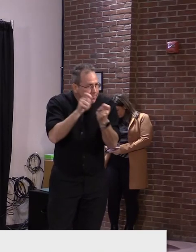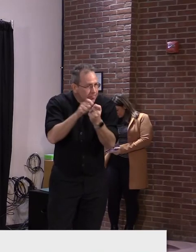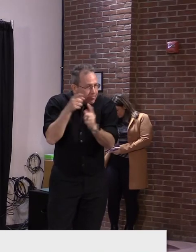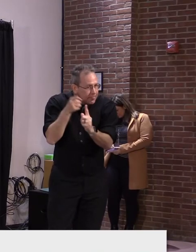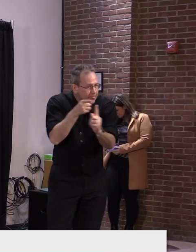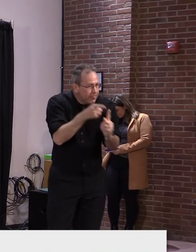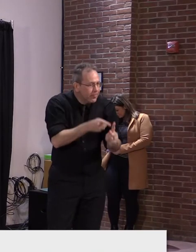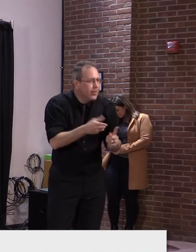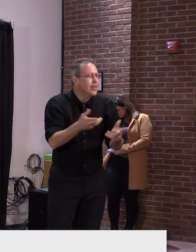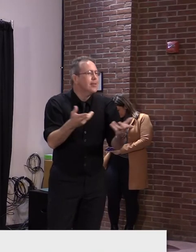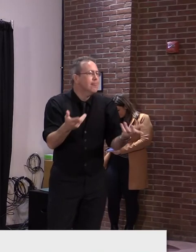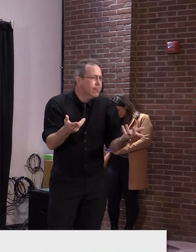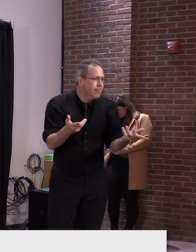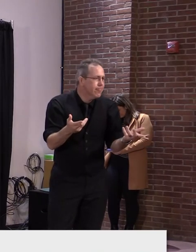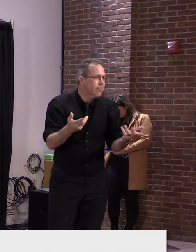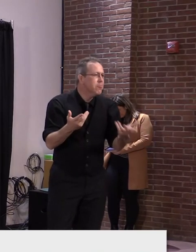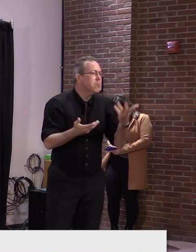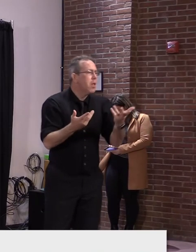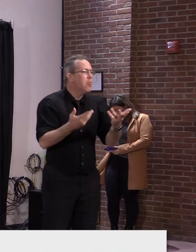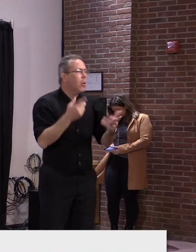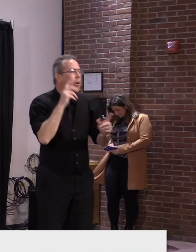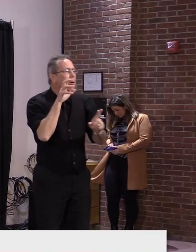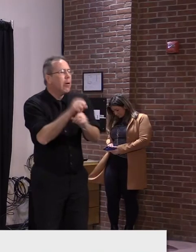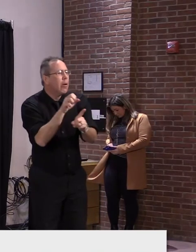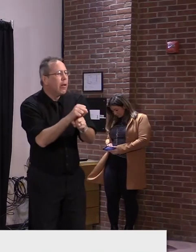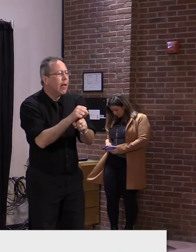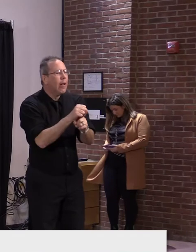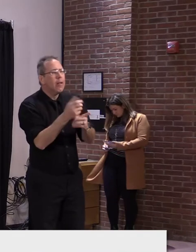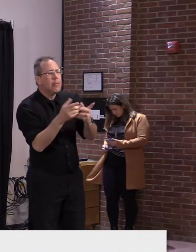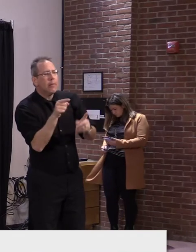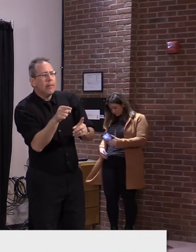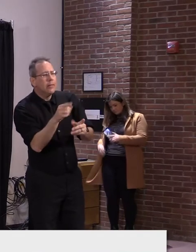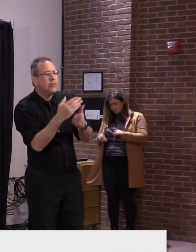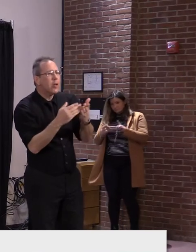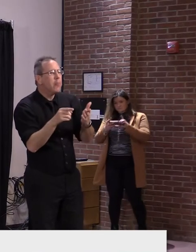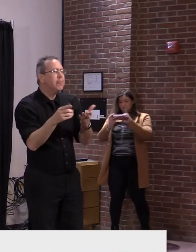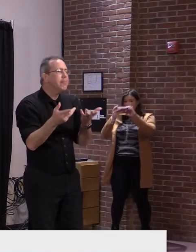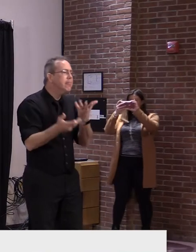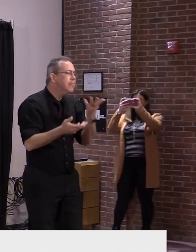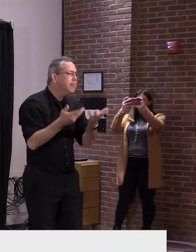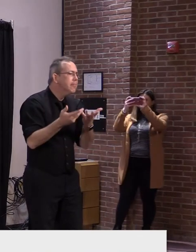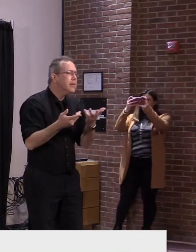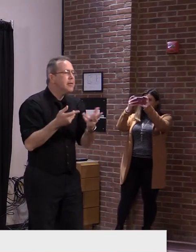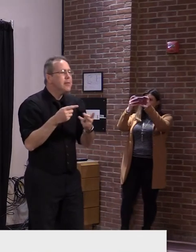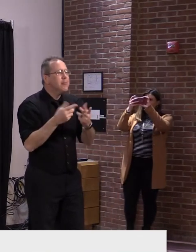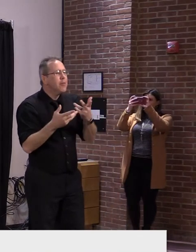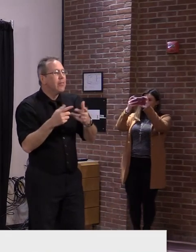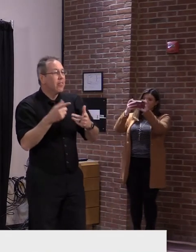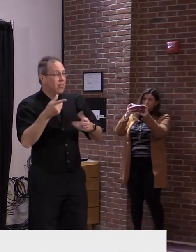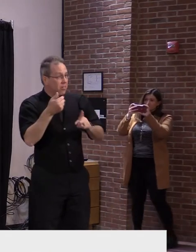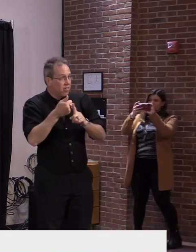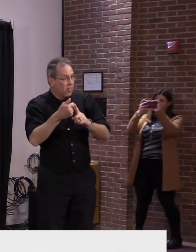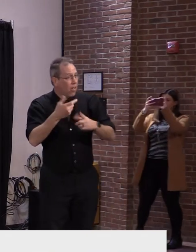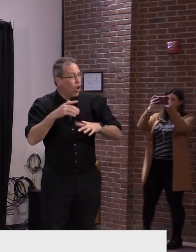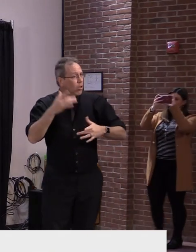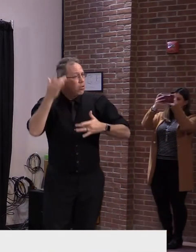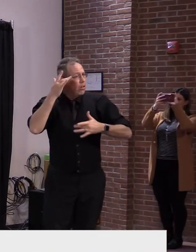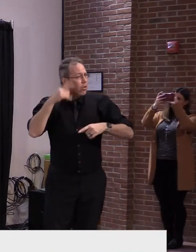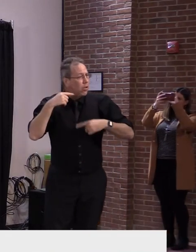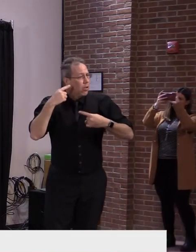probably they're looking themselves at the fact that what's happened with the virus is it's evolved into